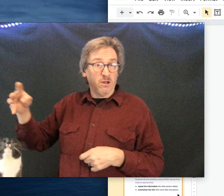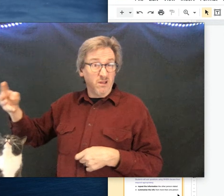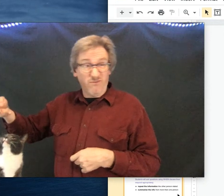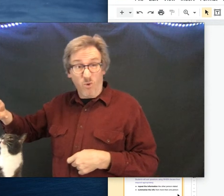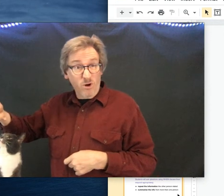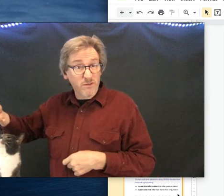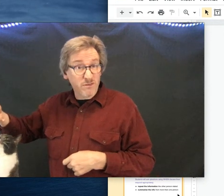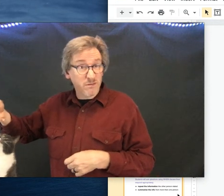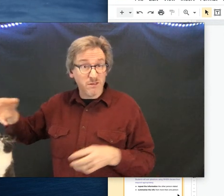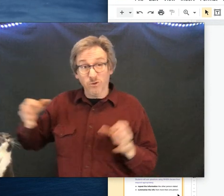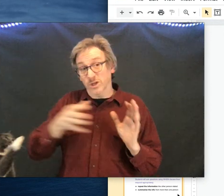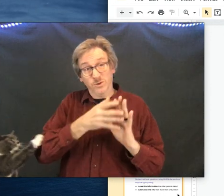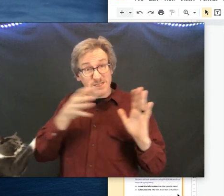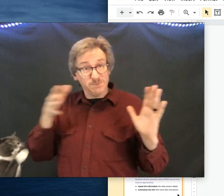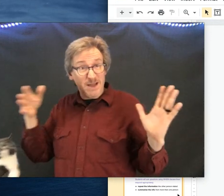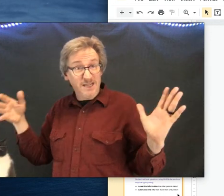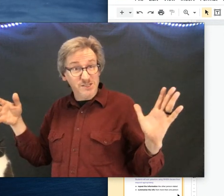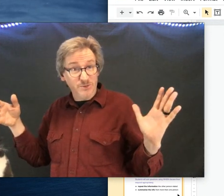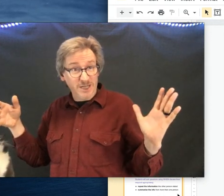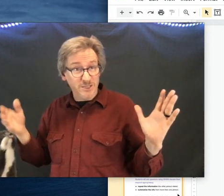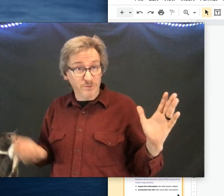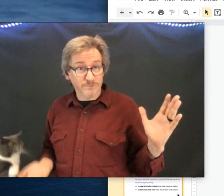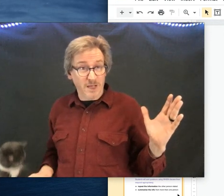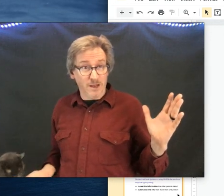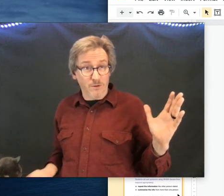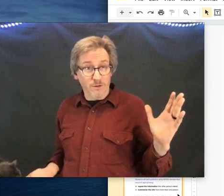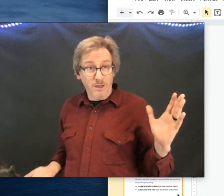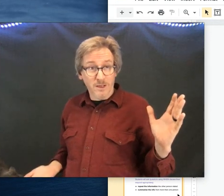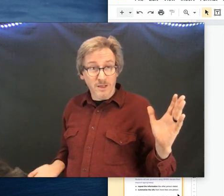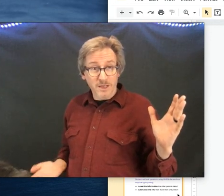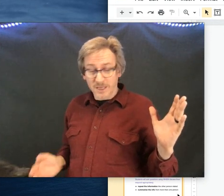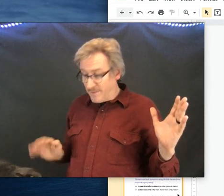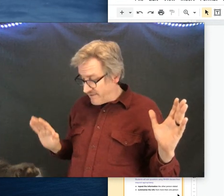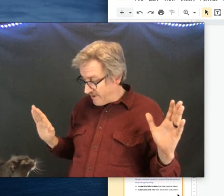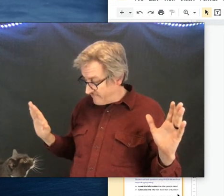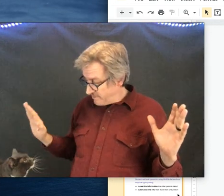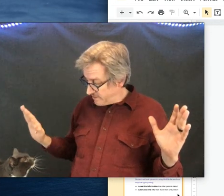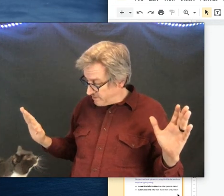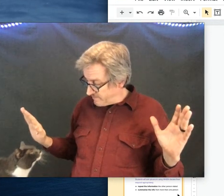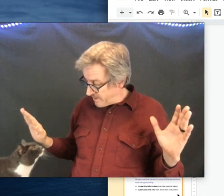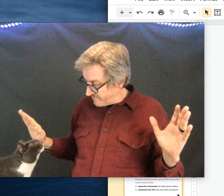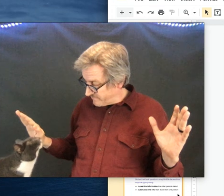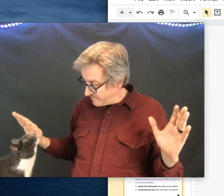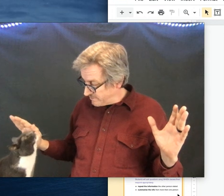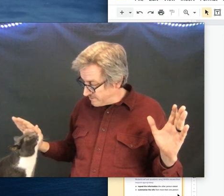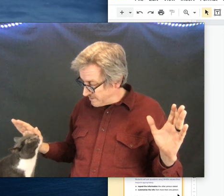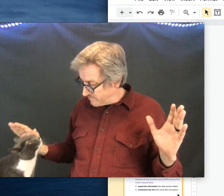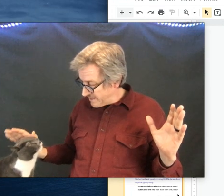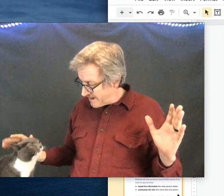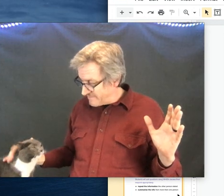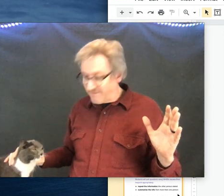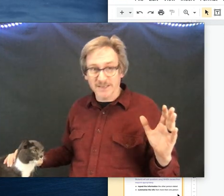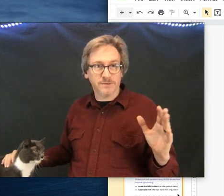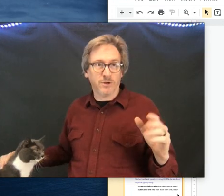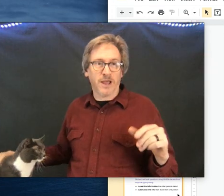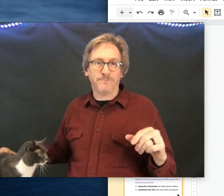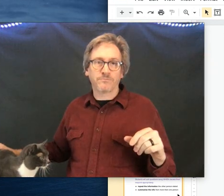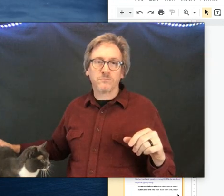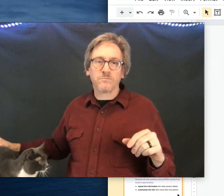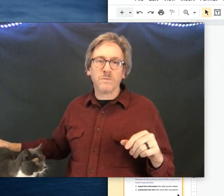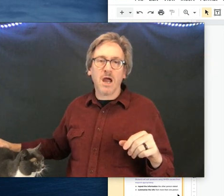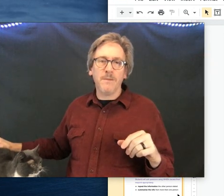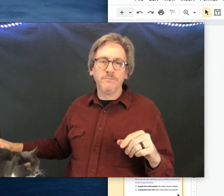third, fourth. You can use as many as you need to. Hello. Give me a high five. Can you give me a high five? Not a high face.